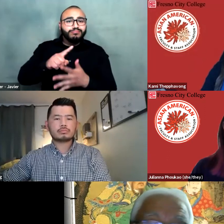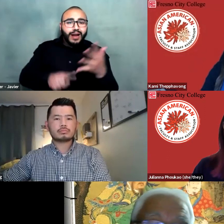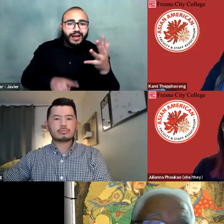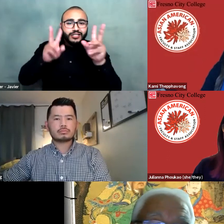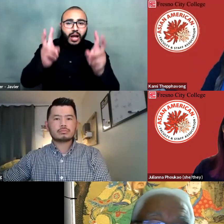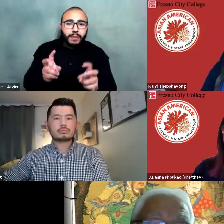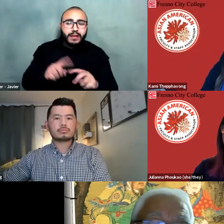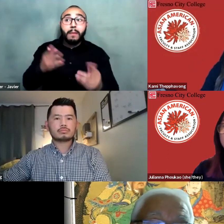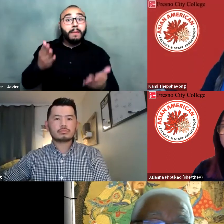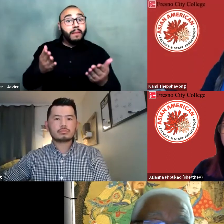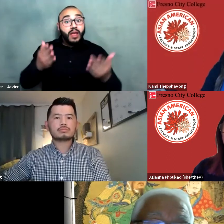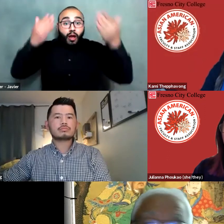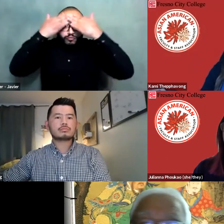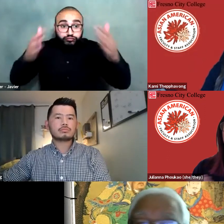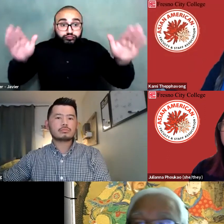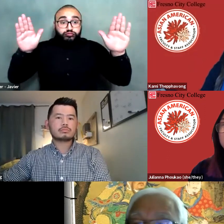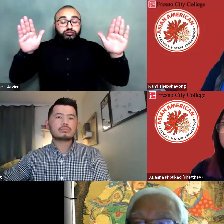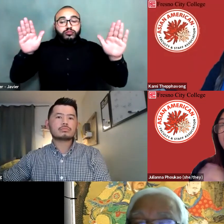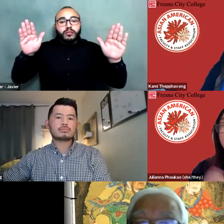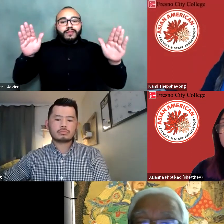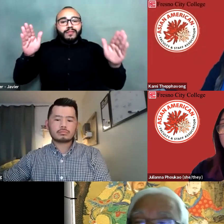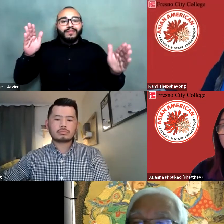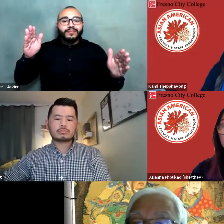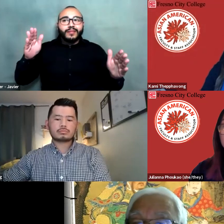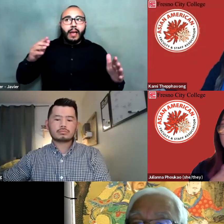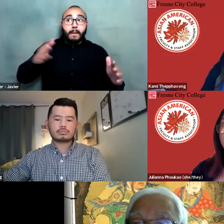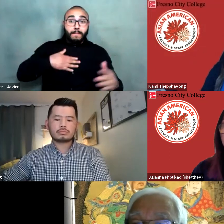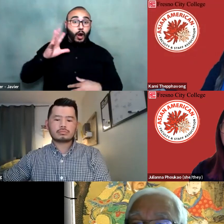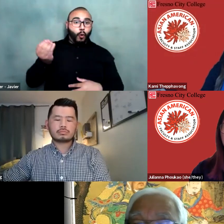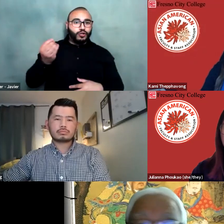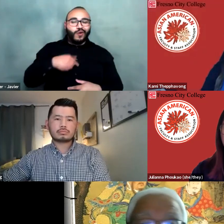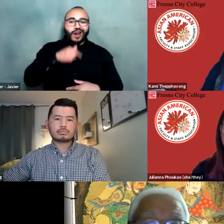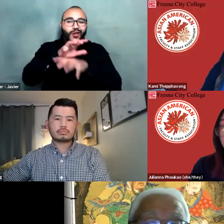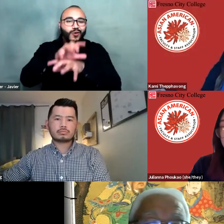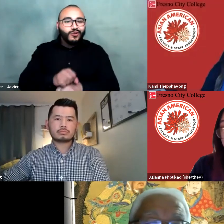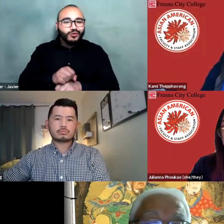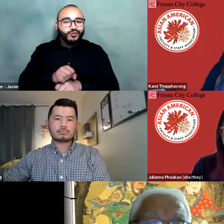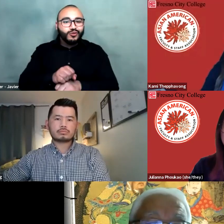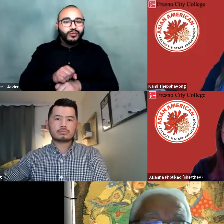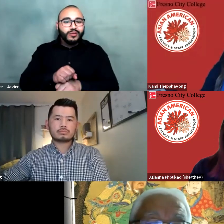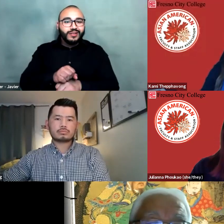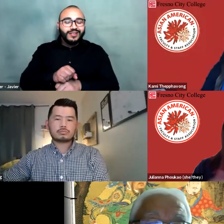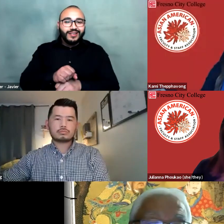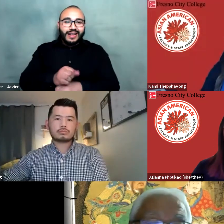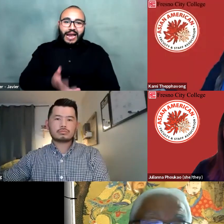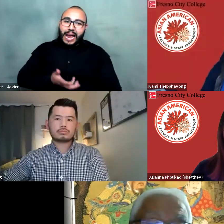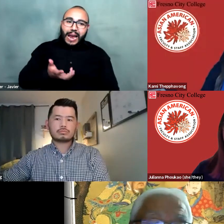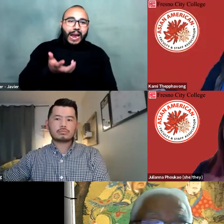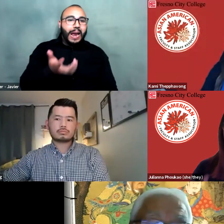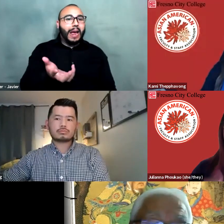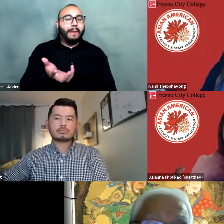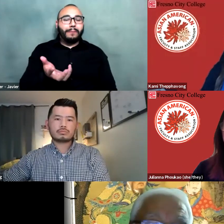open. And I think we're not used, or at least in my culture, we're not used to talking in general